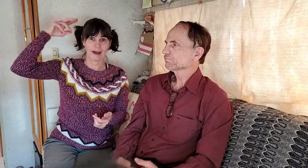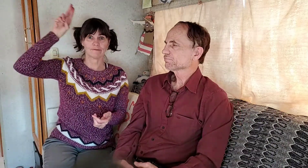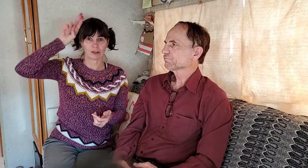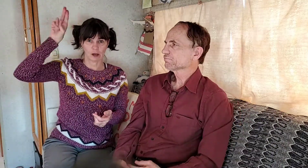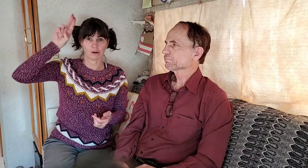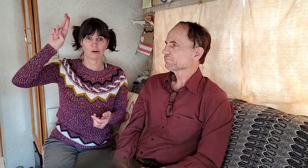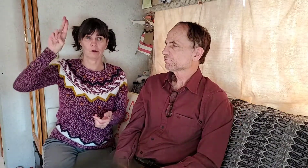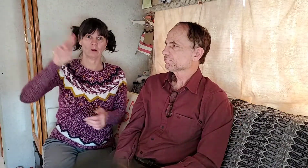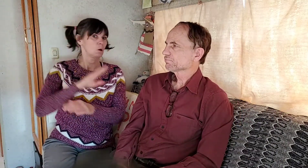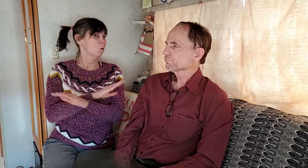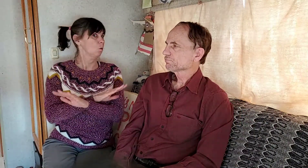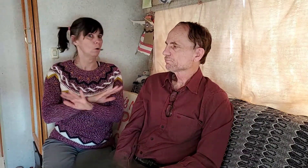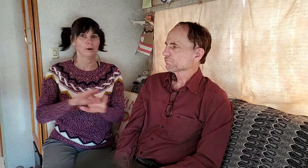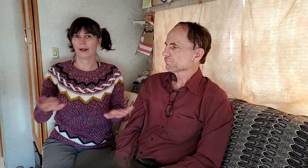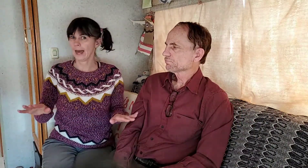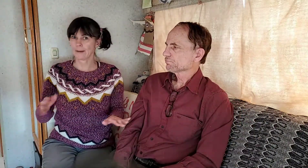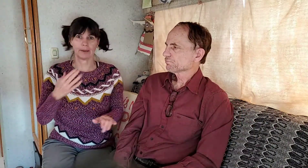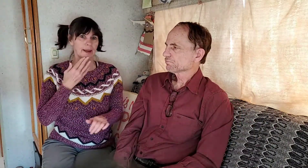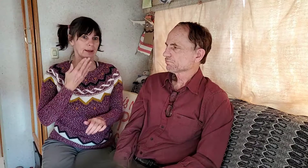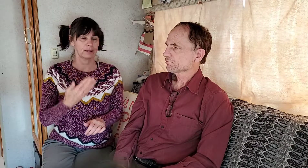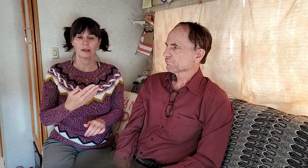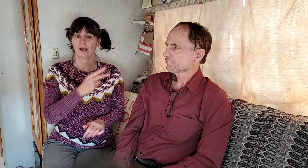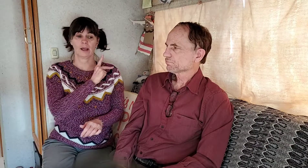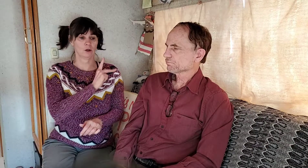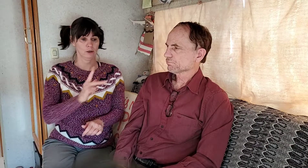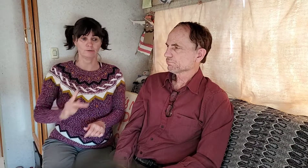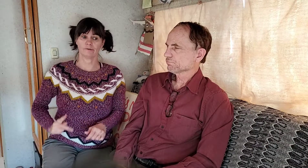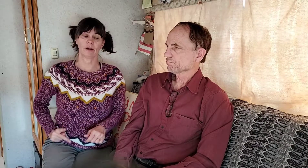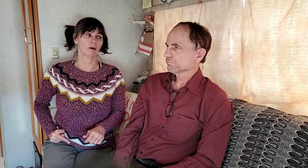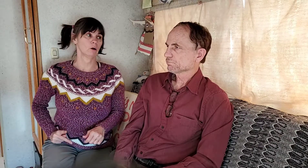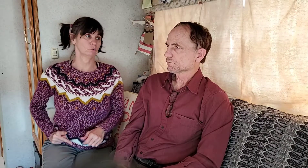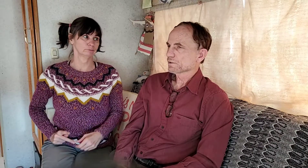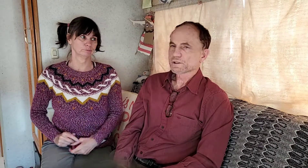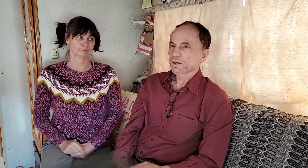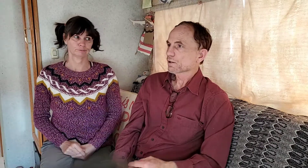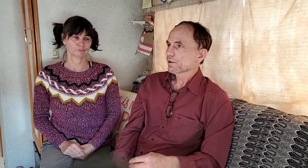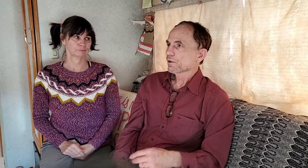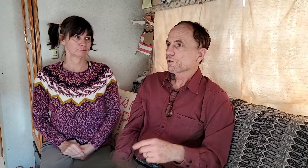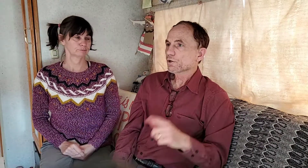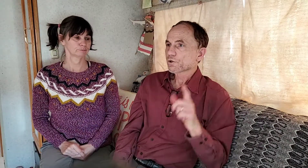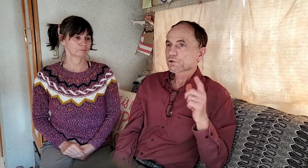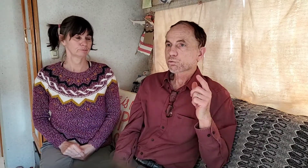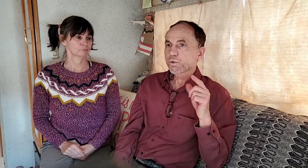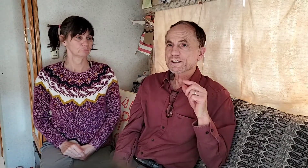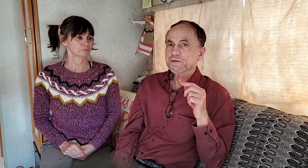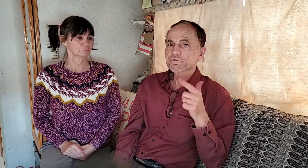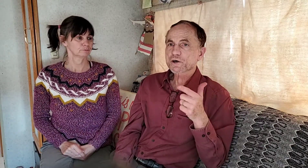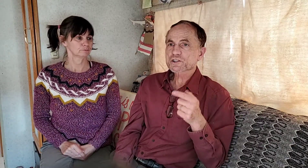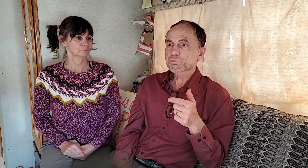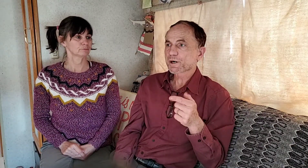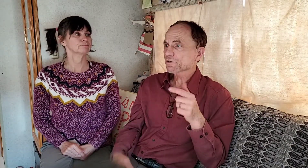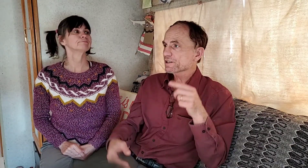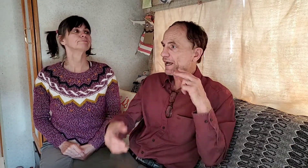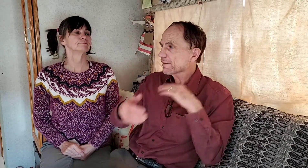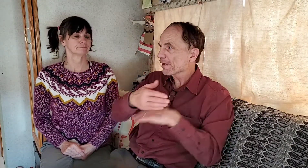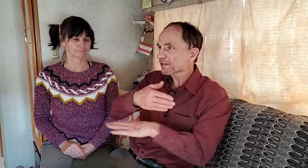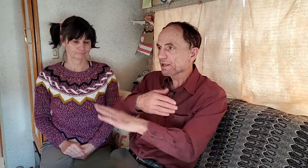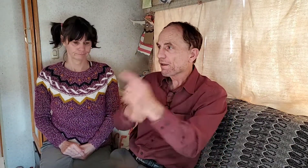daffy uncle would not make a good Pharaoh. No, 21st birthday, but